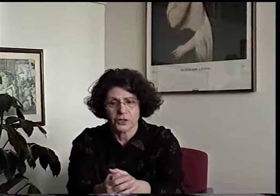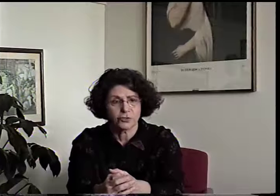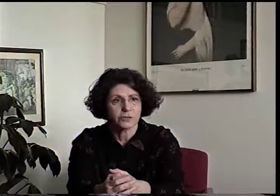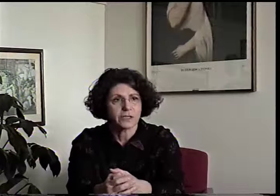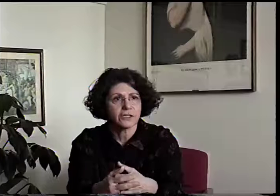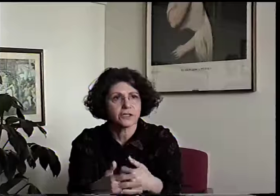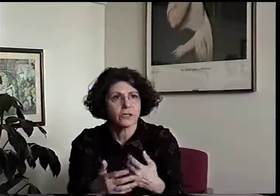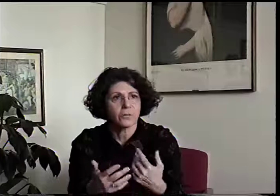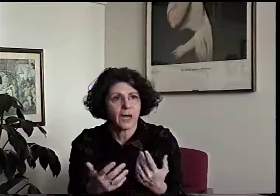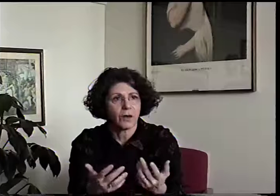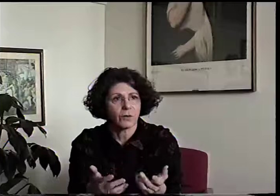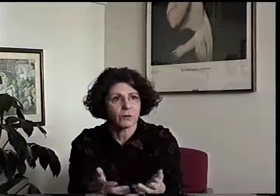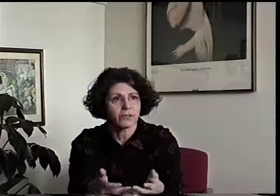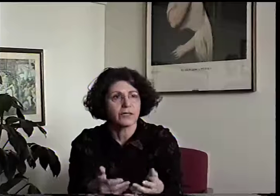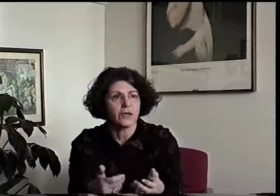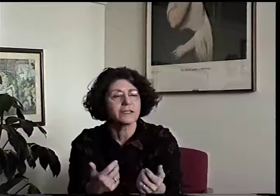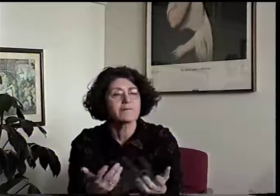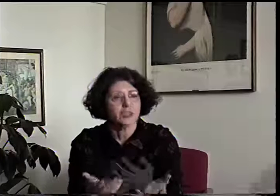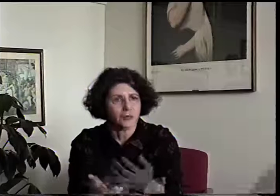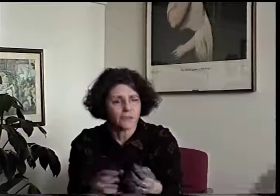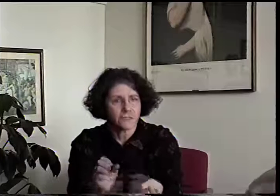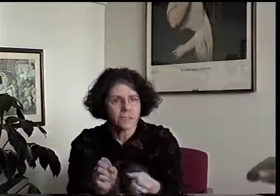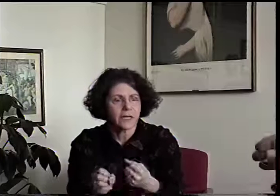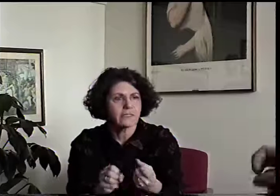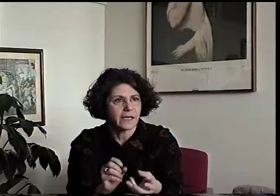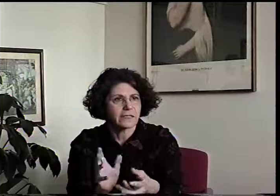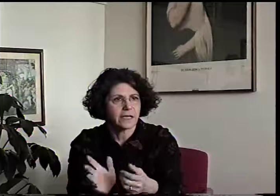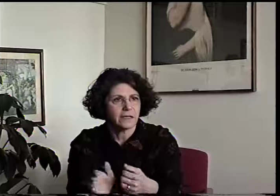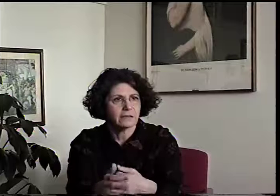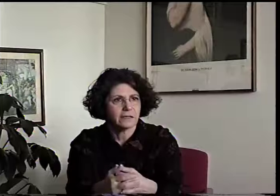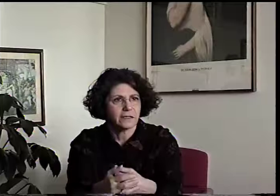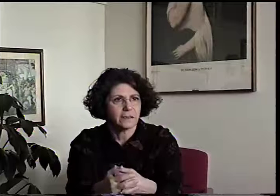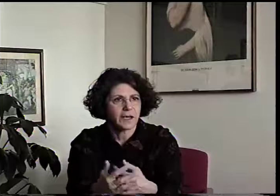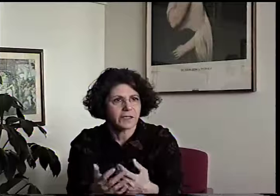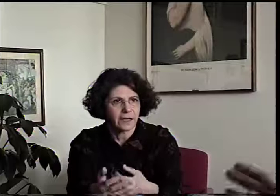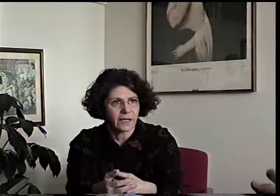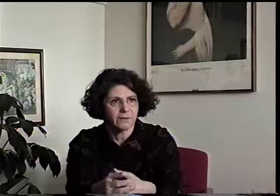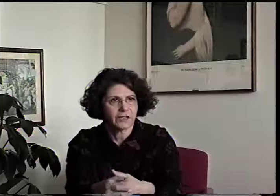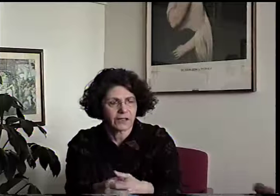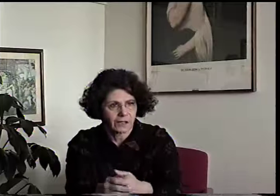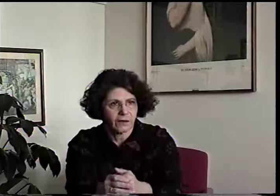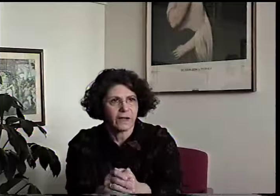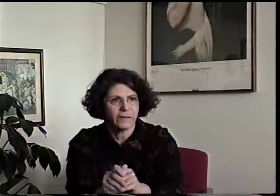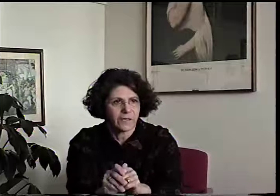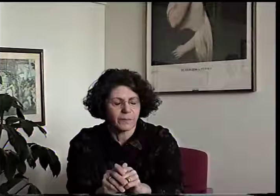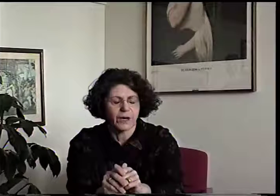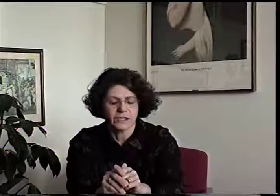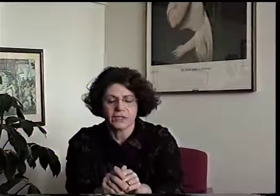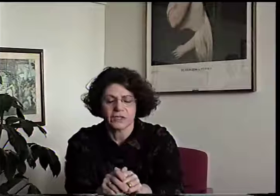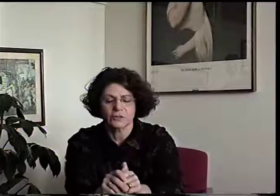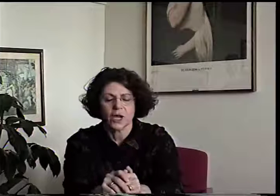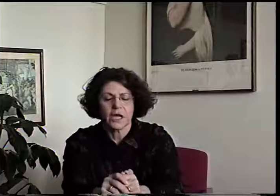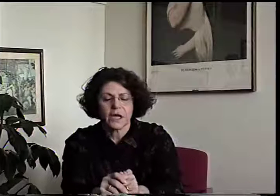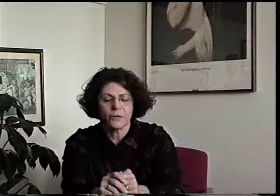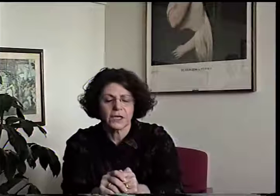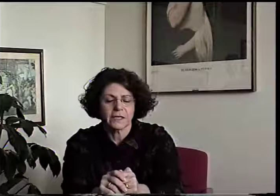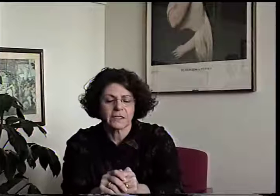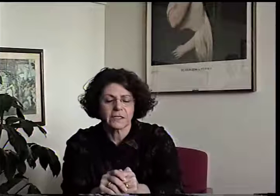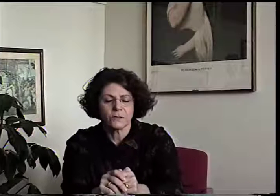children, teaching them how, young deaf children, it's signed in ASL, in American Sign Language. American Sign Language. American Sign Language. And what Clayton did